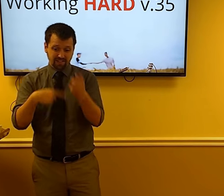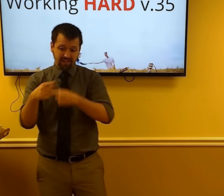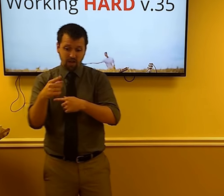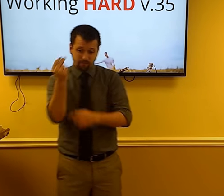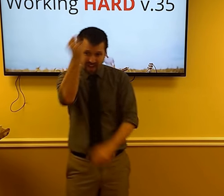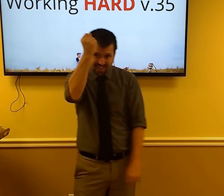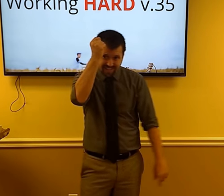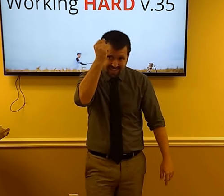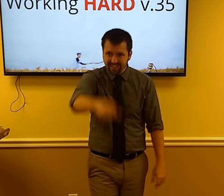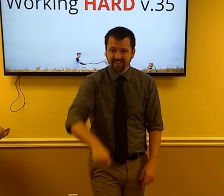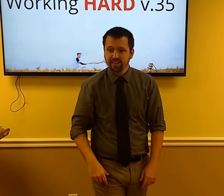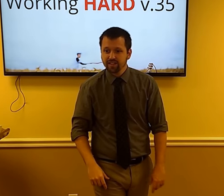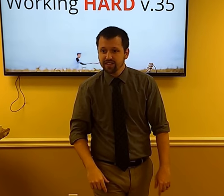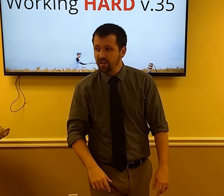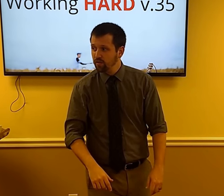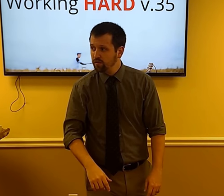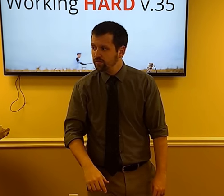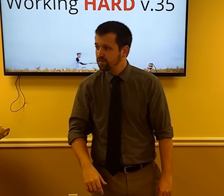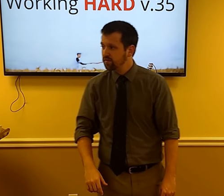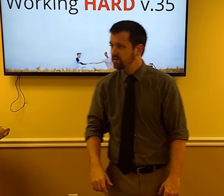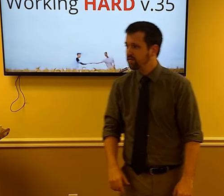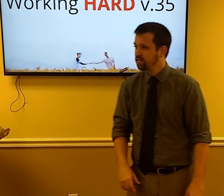gonna come. So.